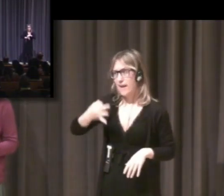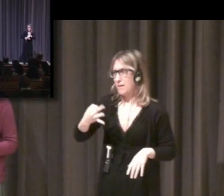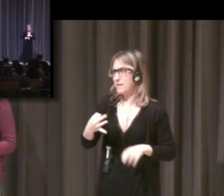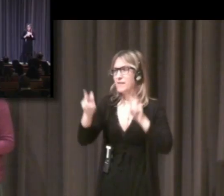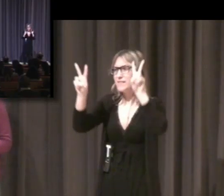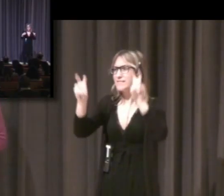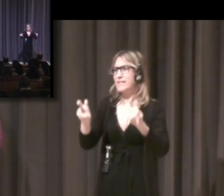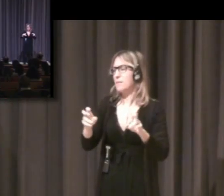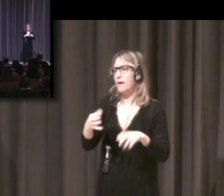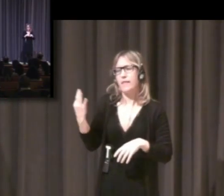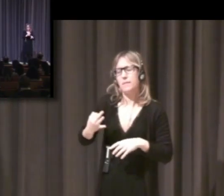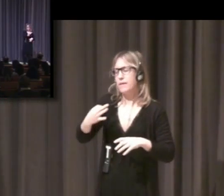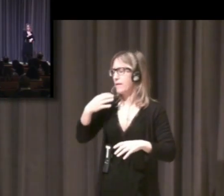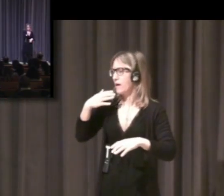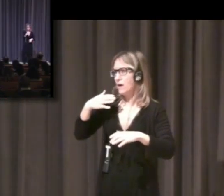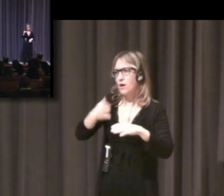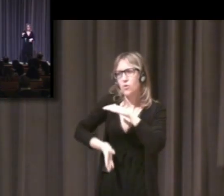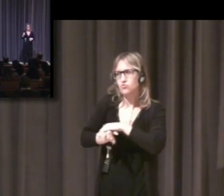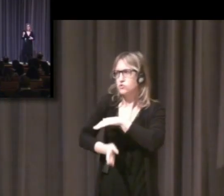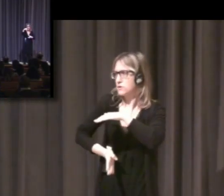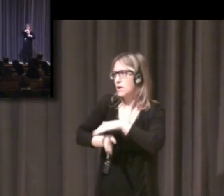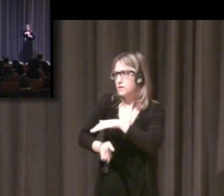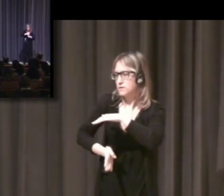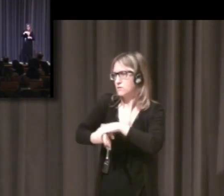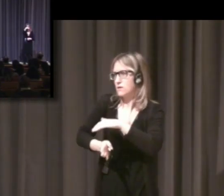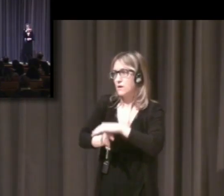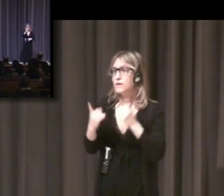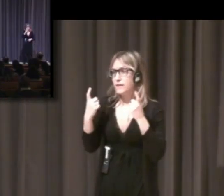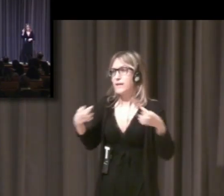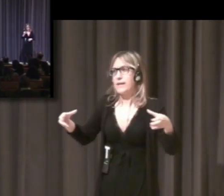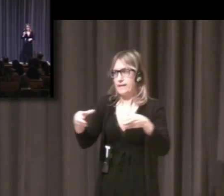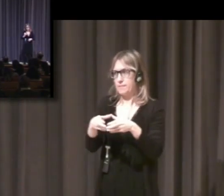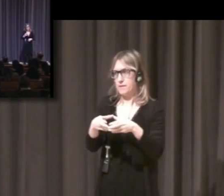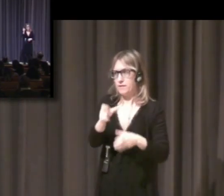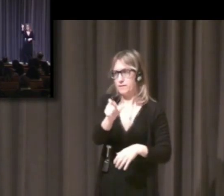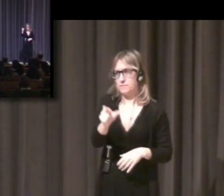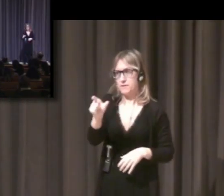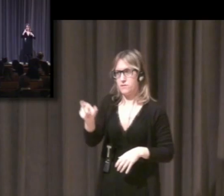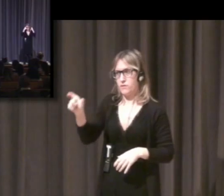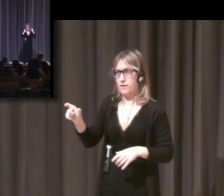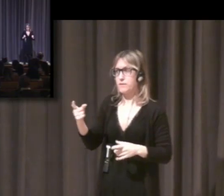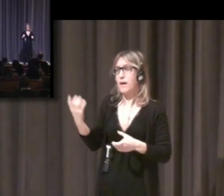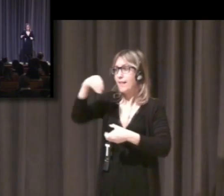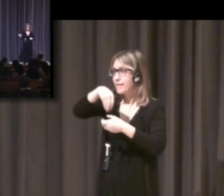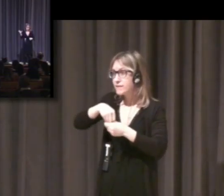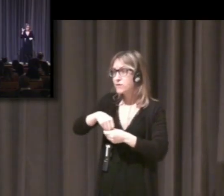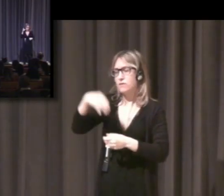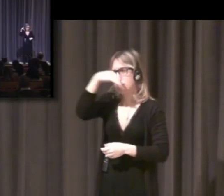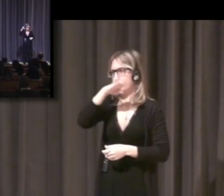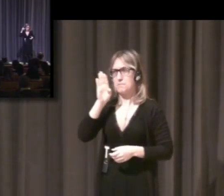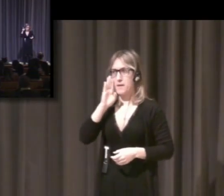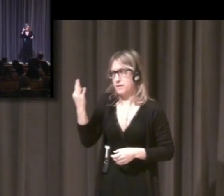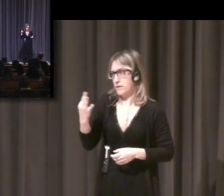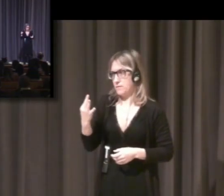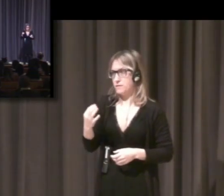be involved in it. An audiologist is involved. The child is working all the